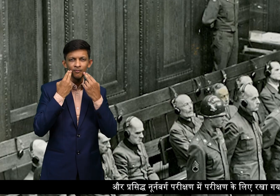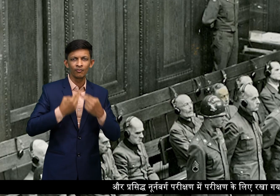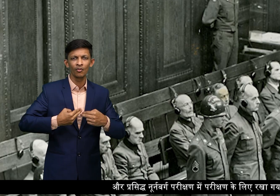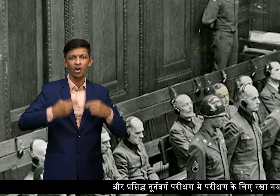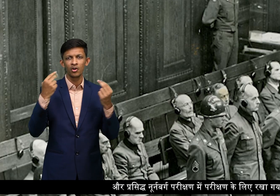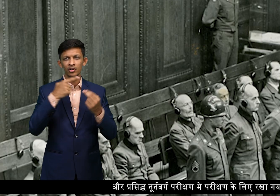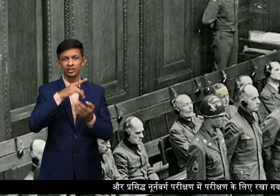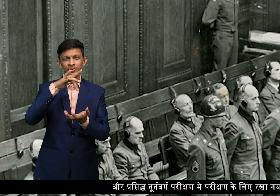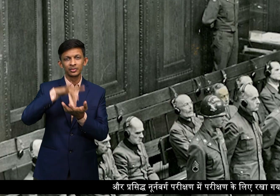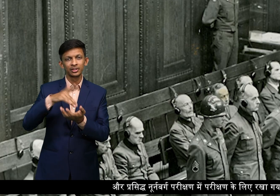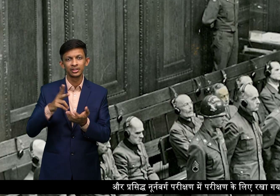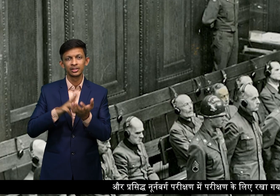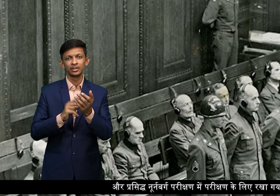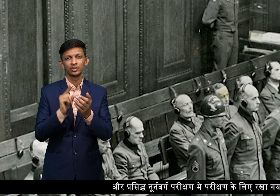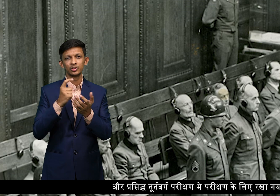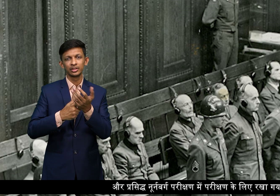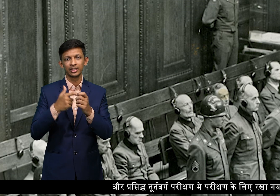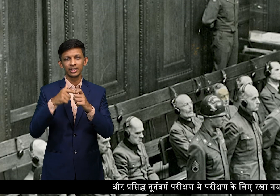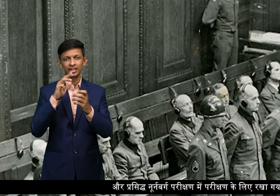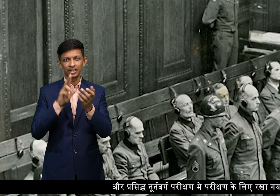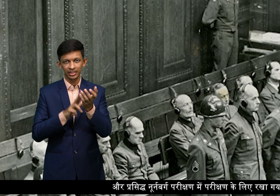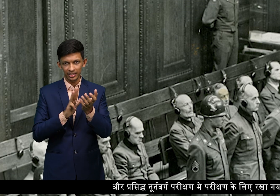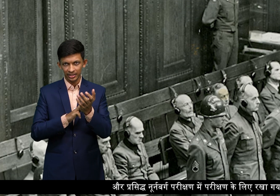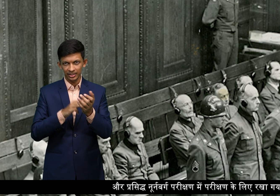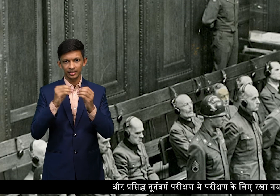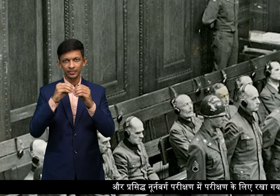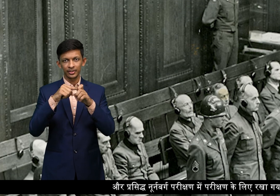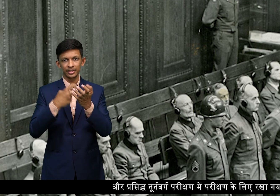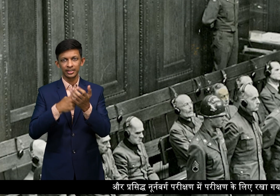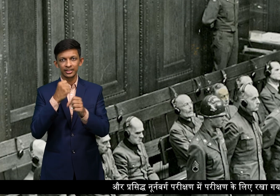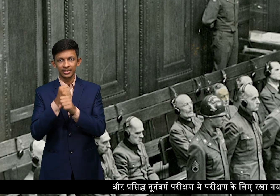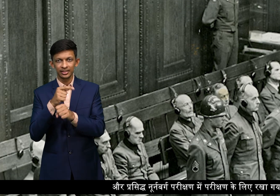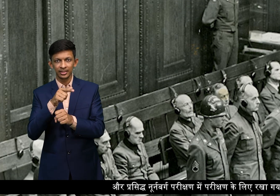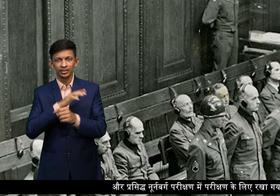the famous Nuremberg trial.